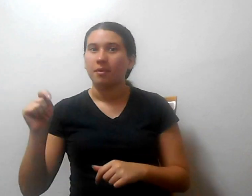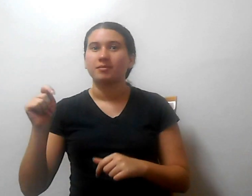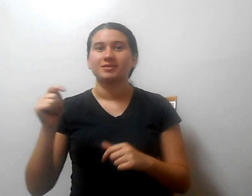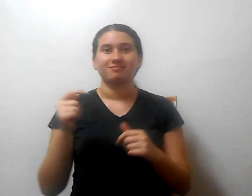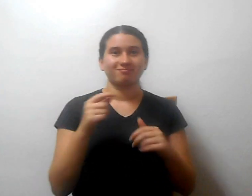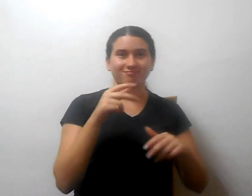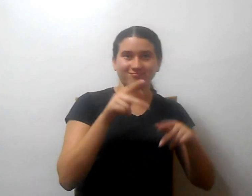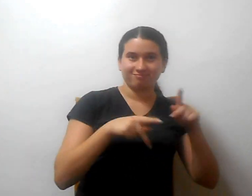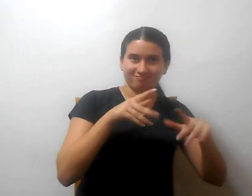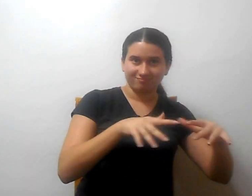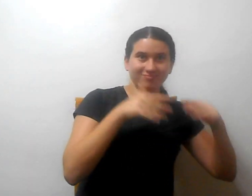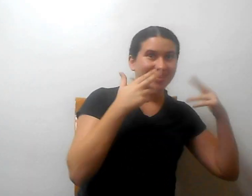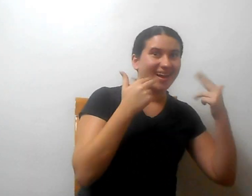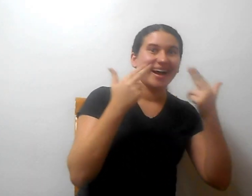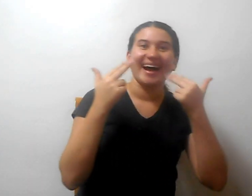apartment.